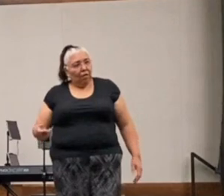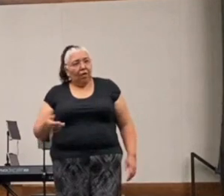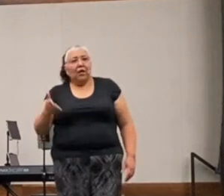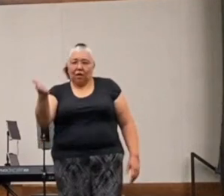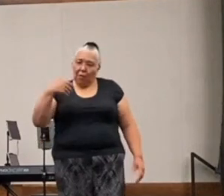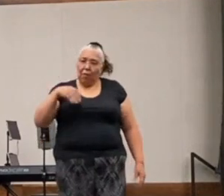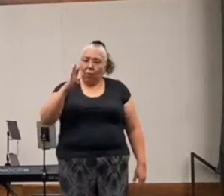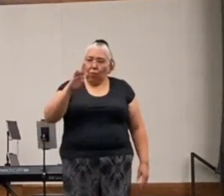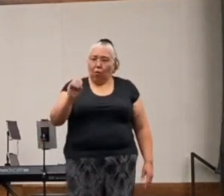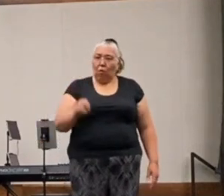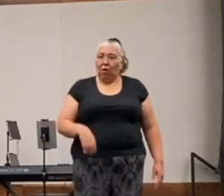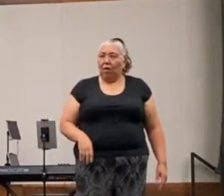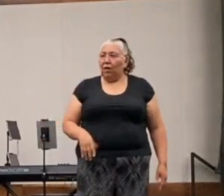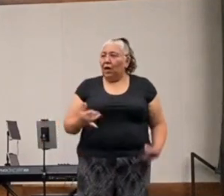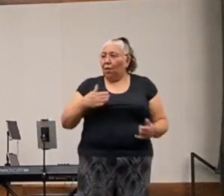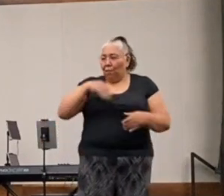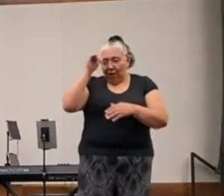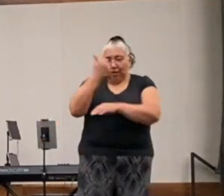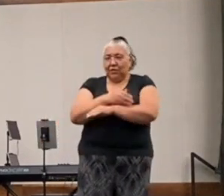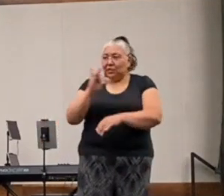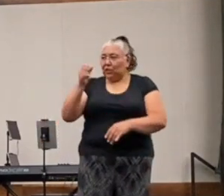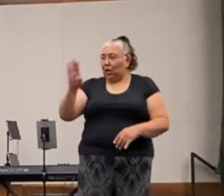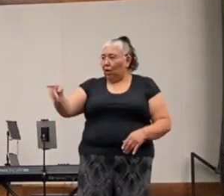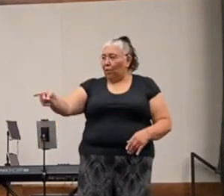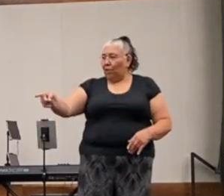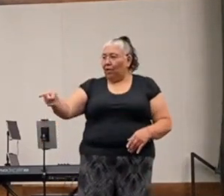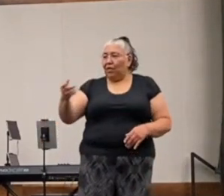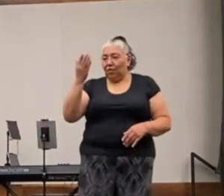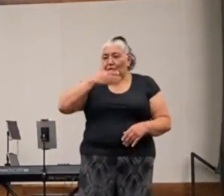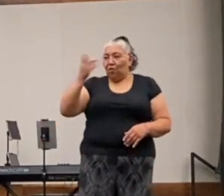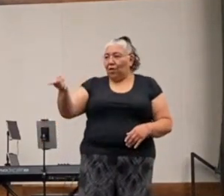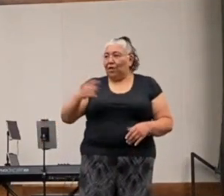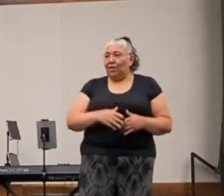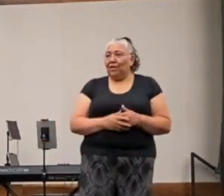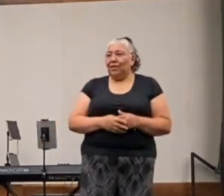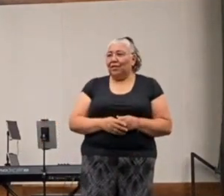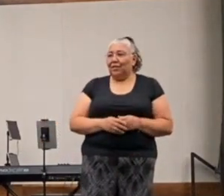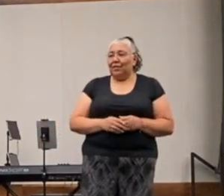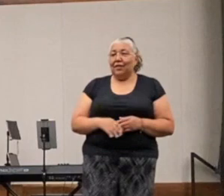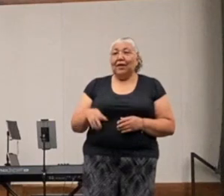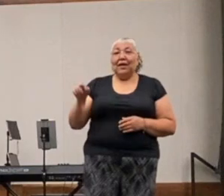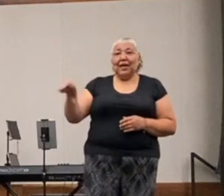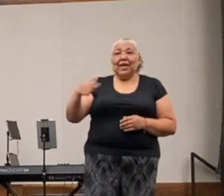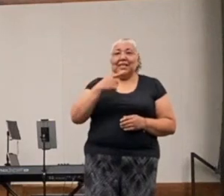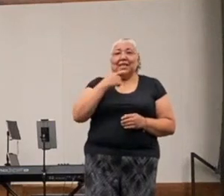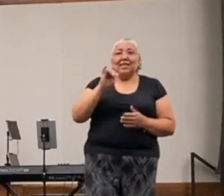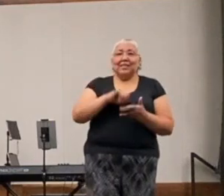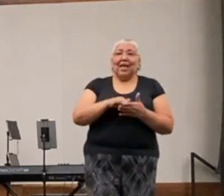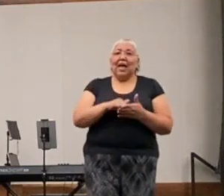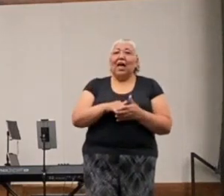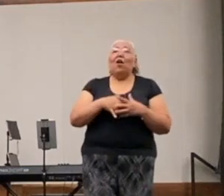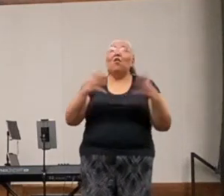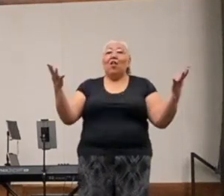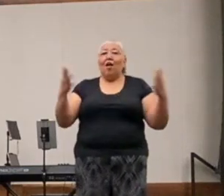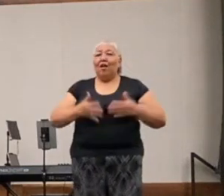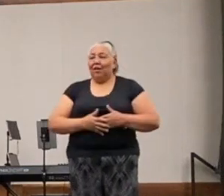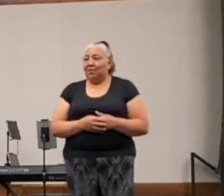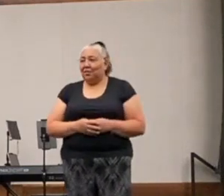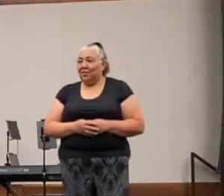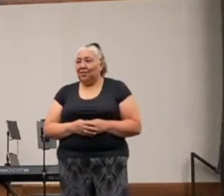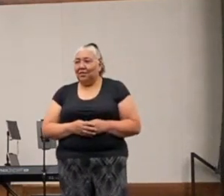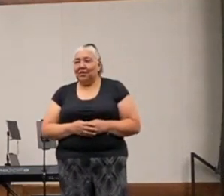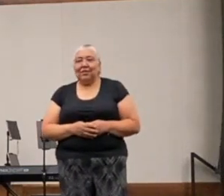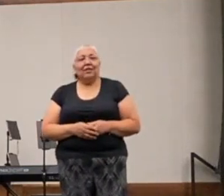Come at me, bro. Listen, my son Jacob right here in the front row, right? He says that a lot. He